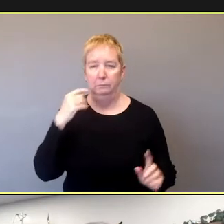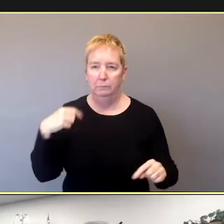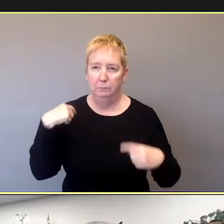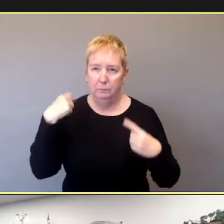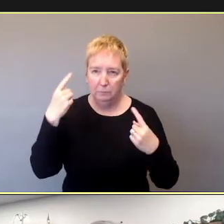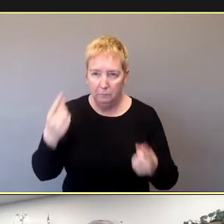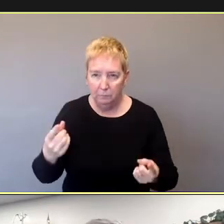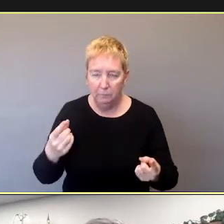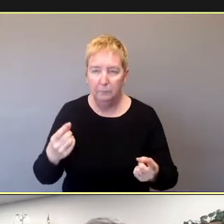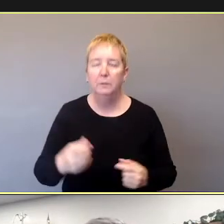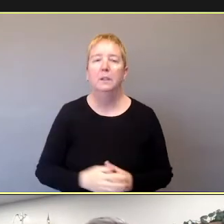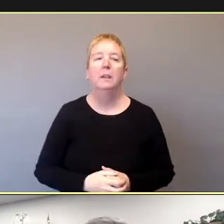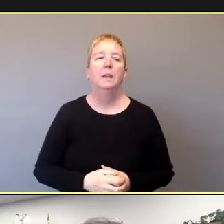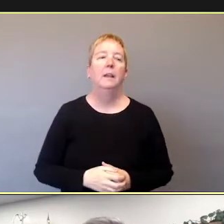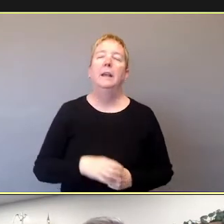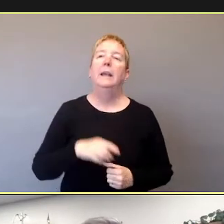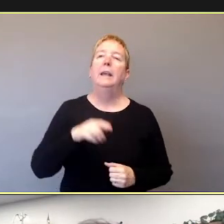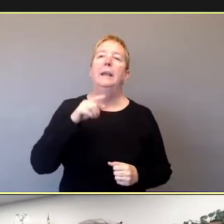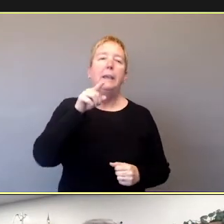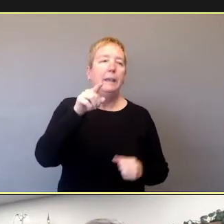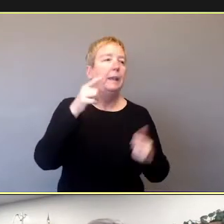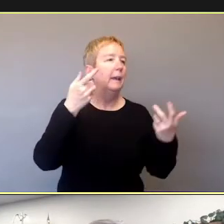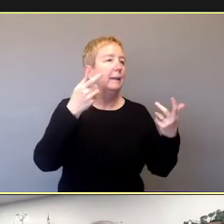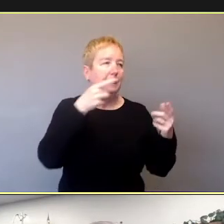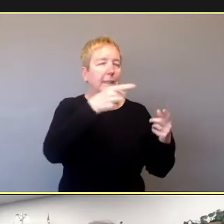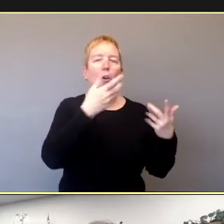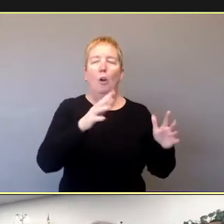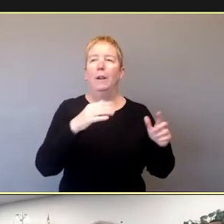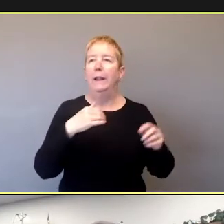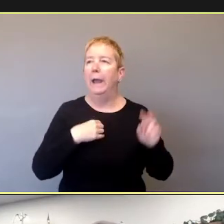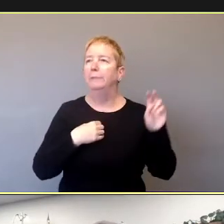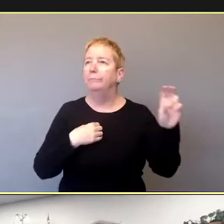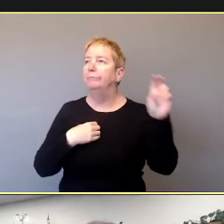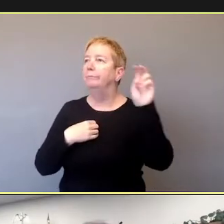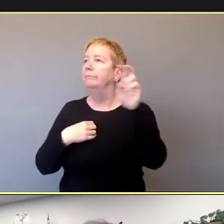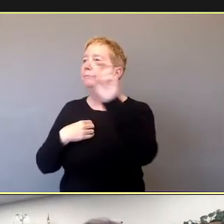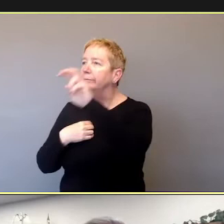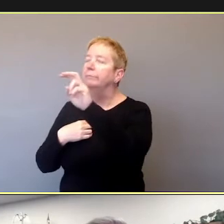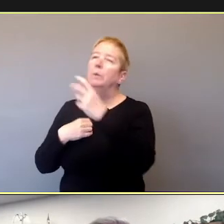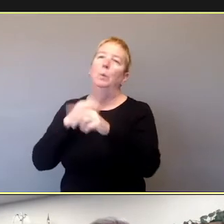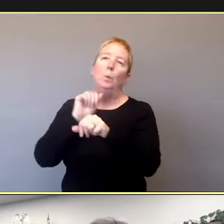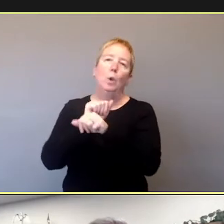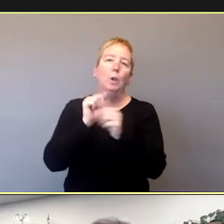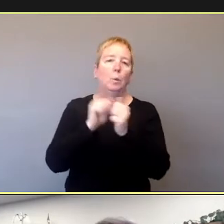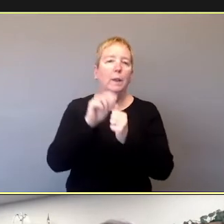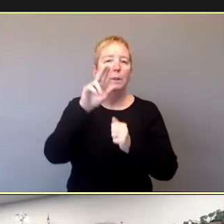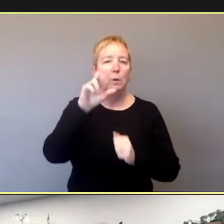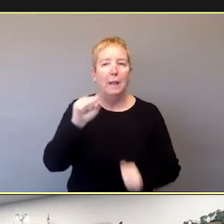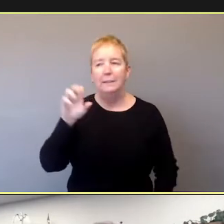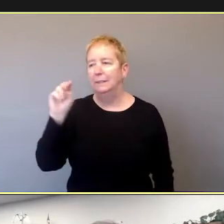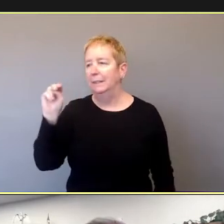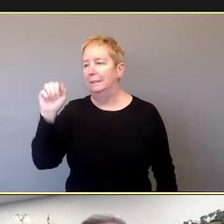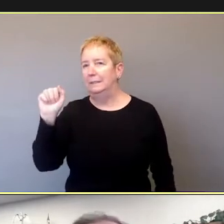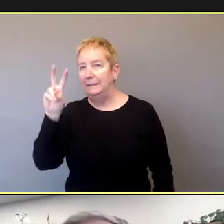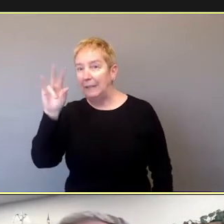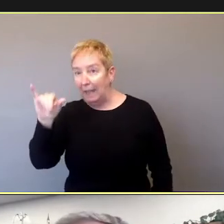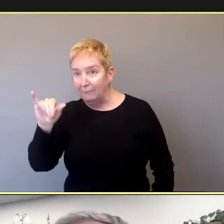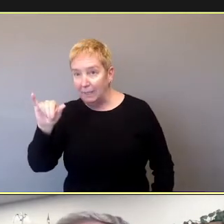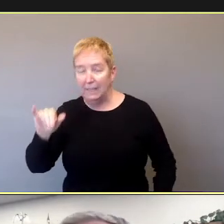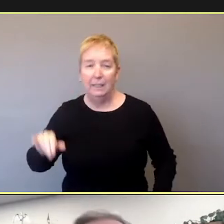had positions of very high responsibility in the U.S. Navy, from which he